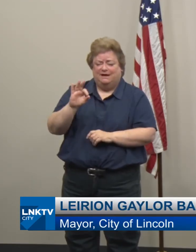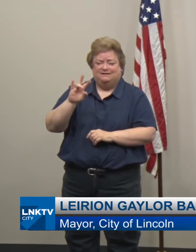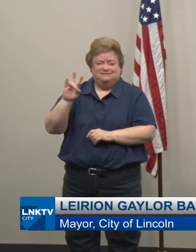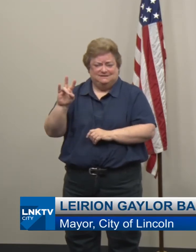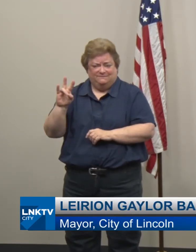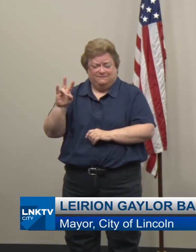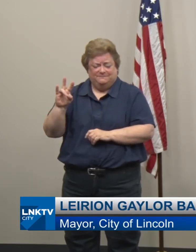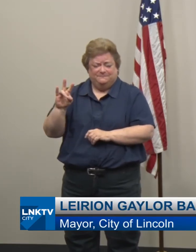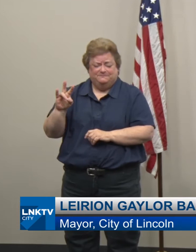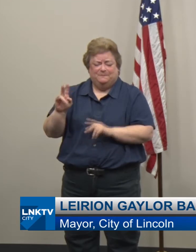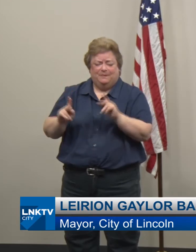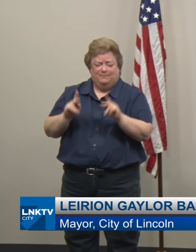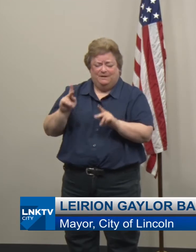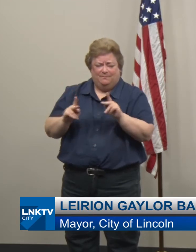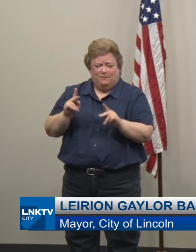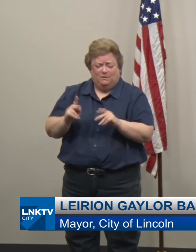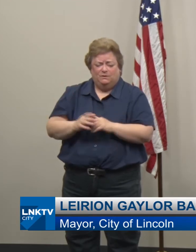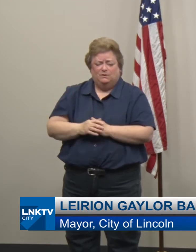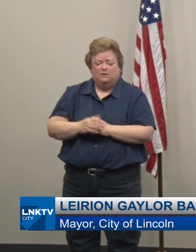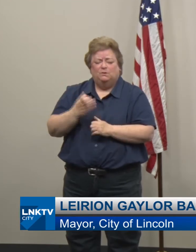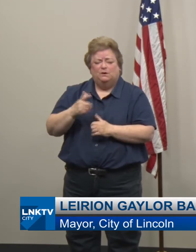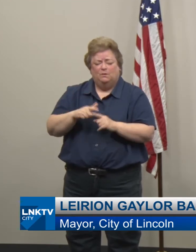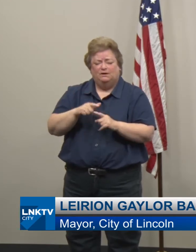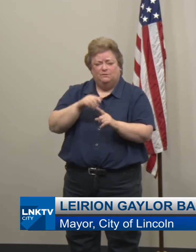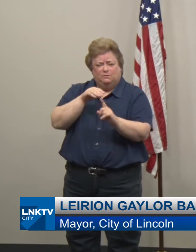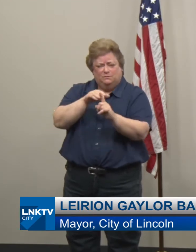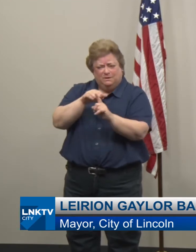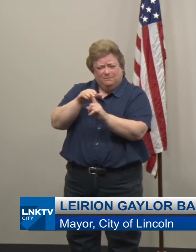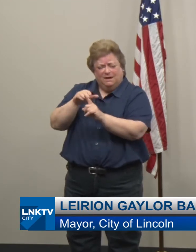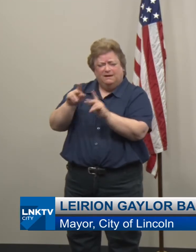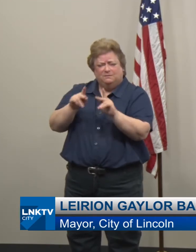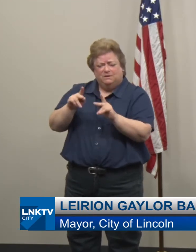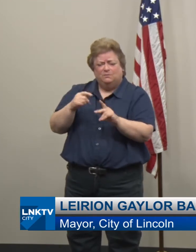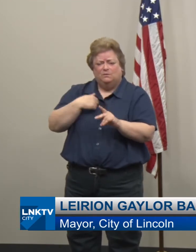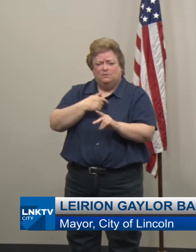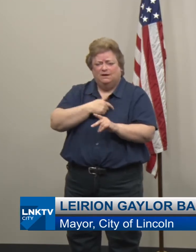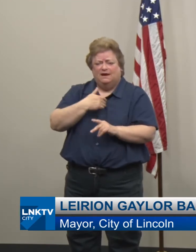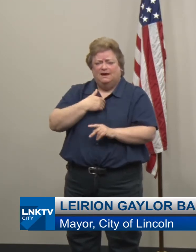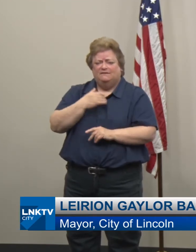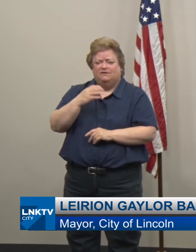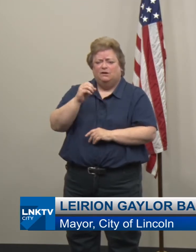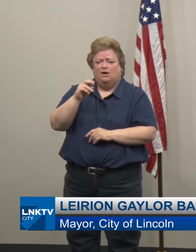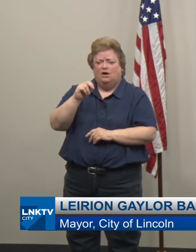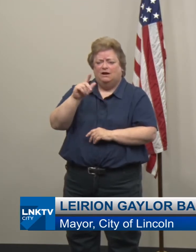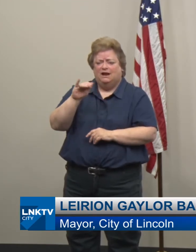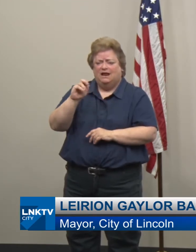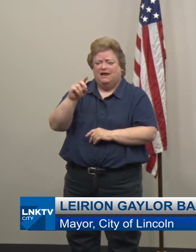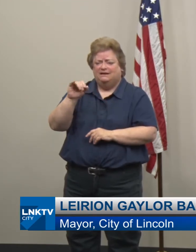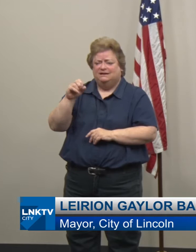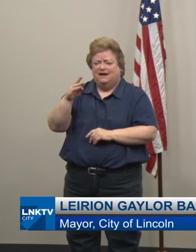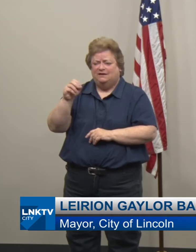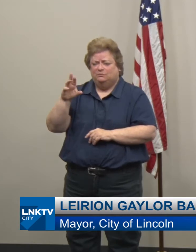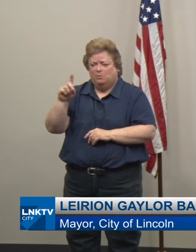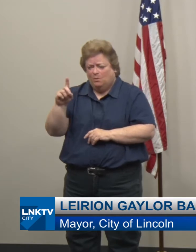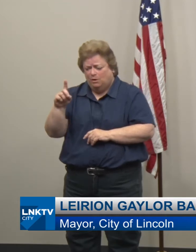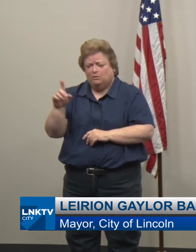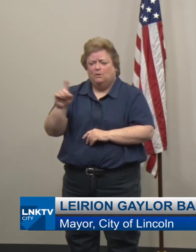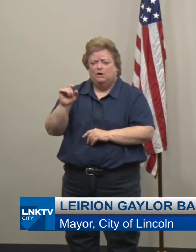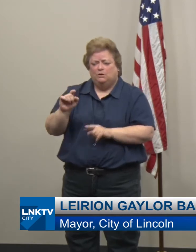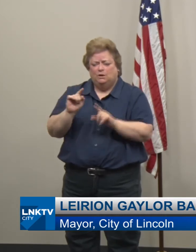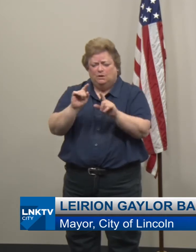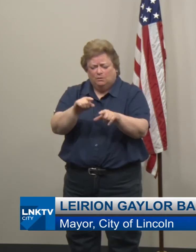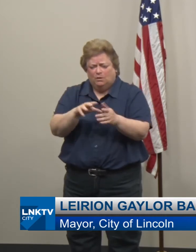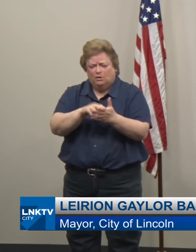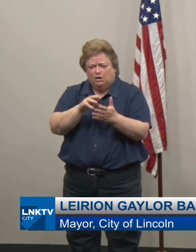97. We want to, again, remind folks that we have an online dashboard that we unveiled this week where you can learn more about